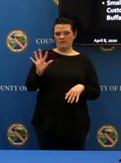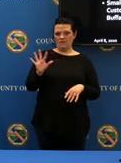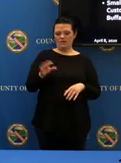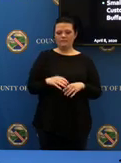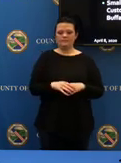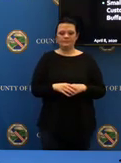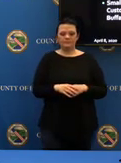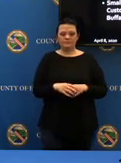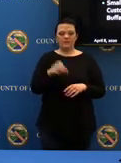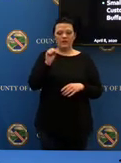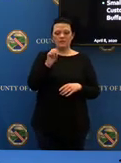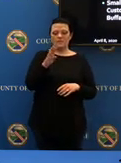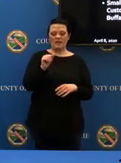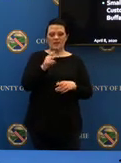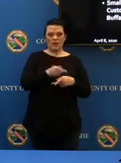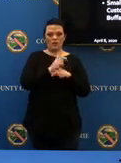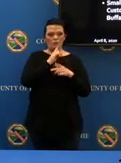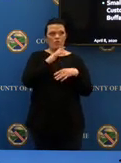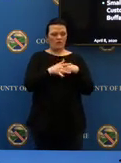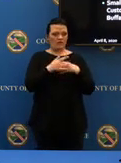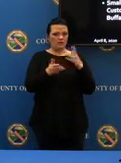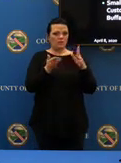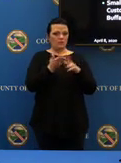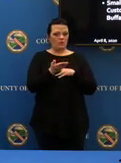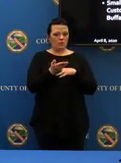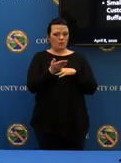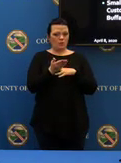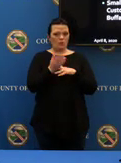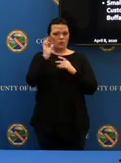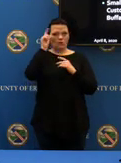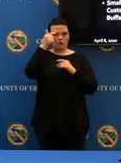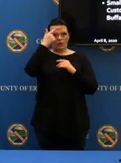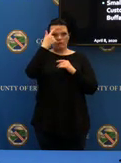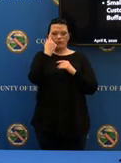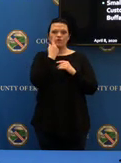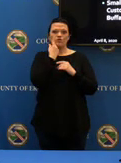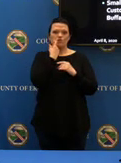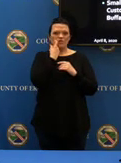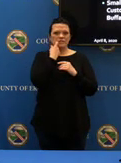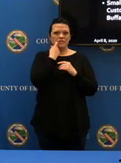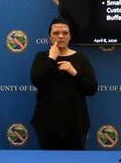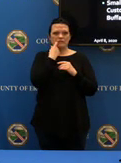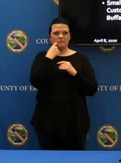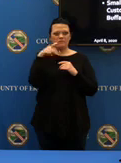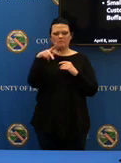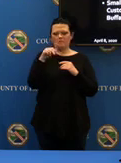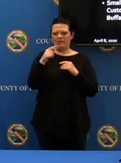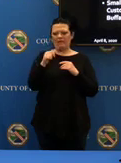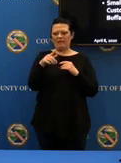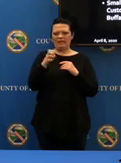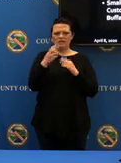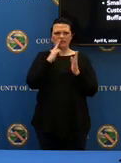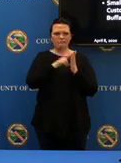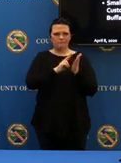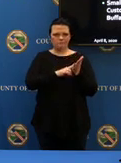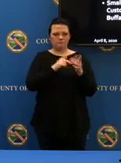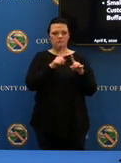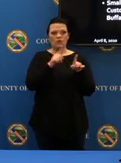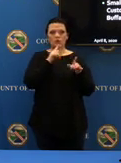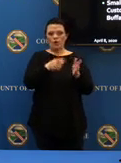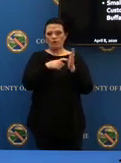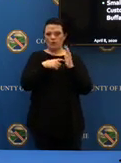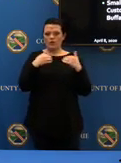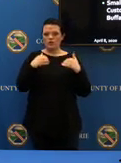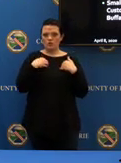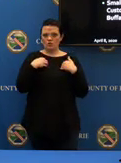1-800-659-2955. SBA loans are available through the government's recent package, but you also are required to